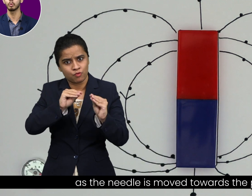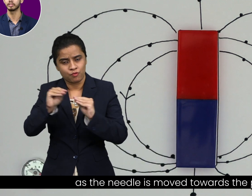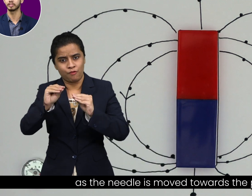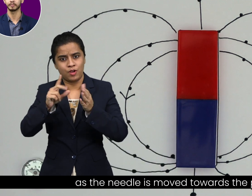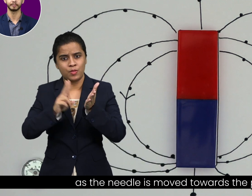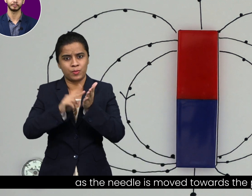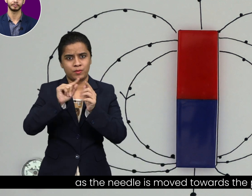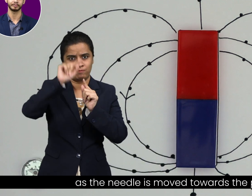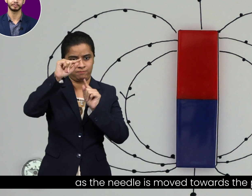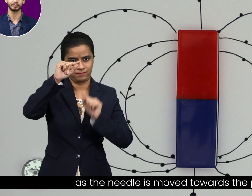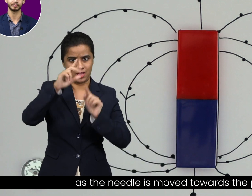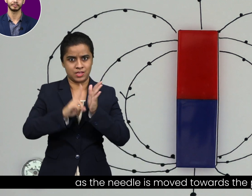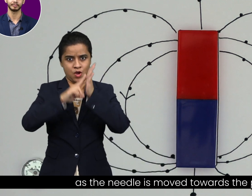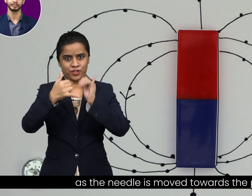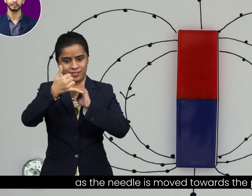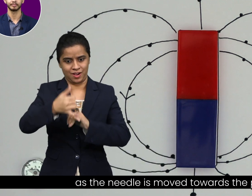the poles.